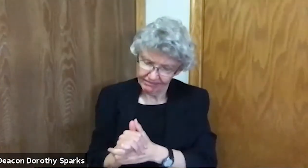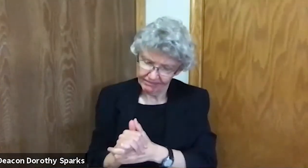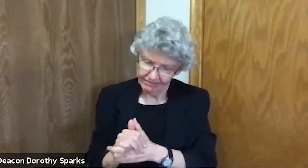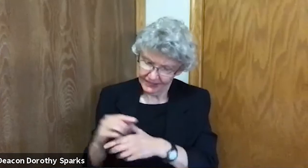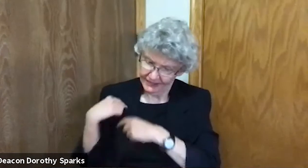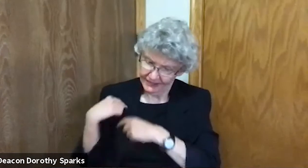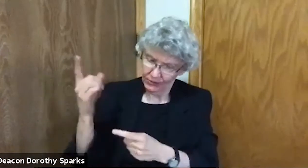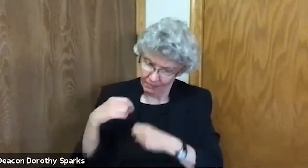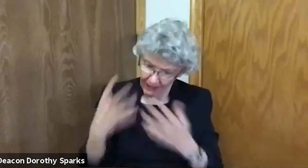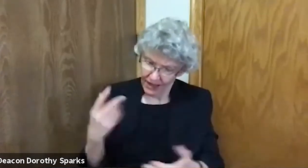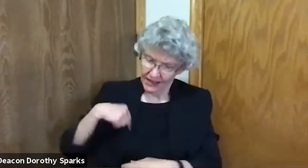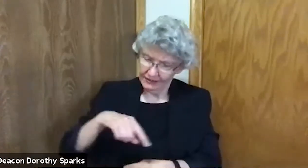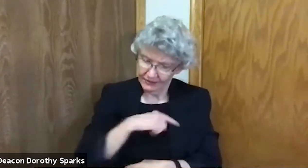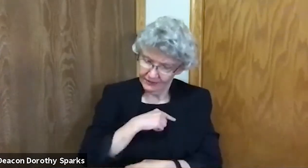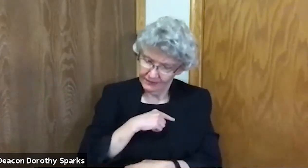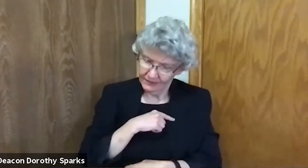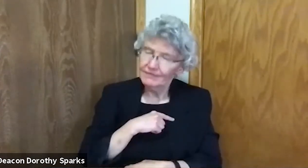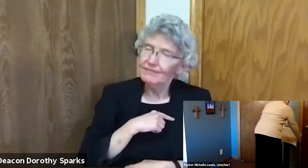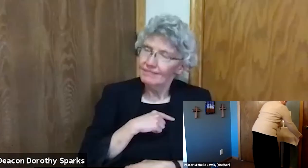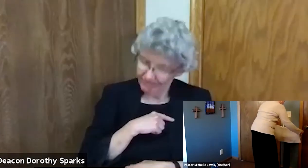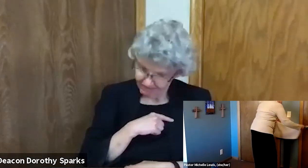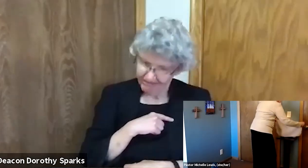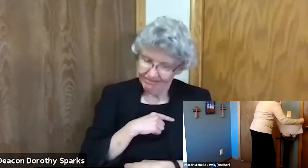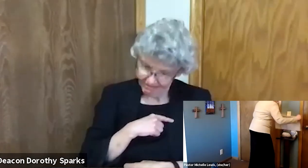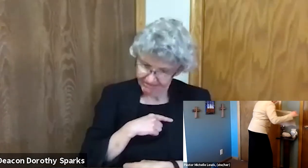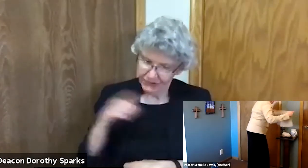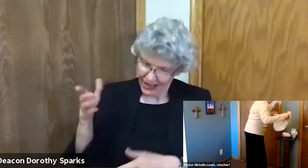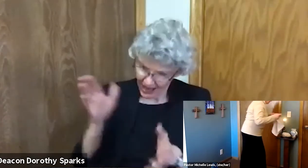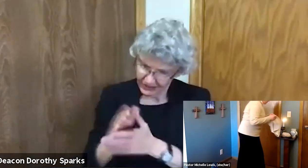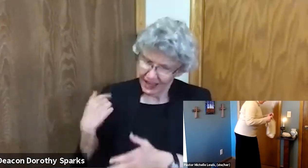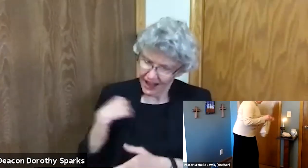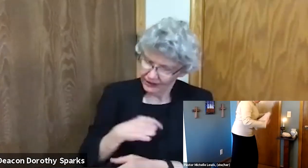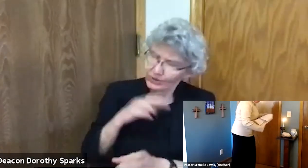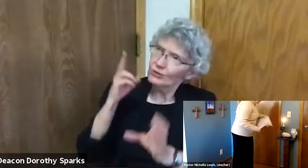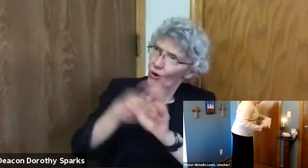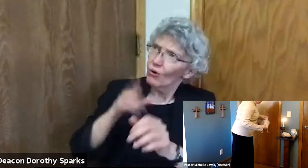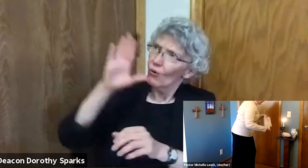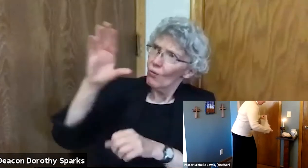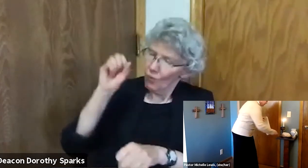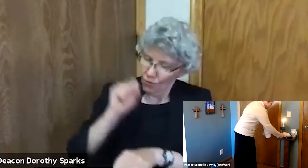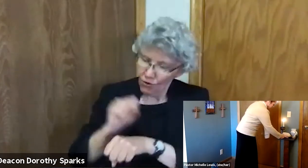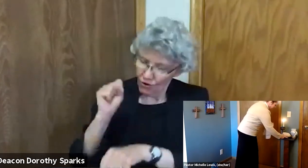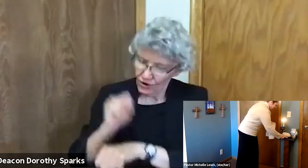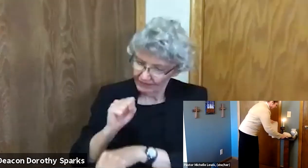As you have provided for us, you have asked us to join in your work.